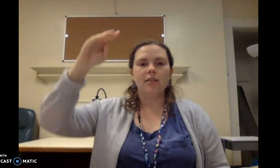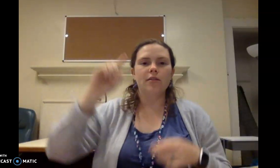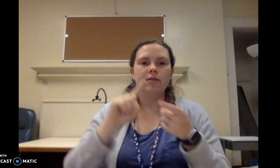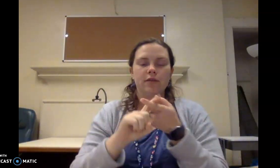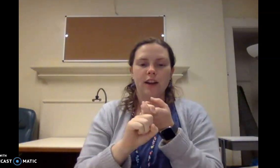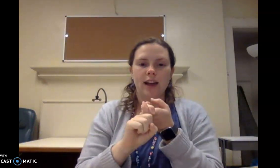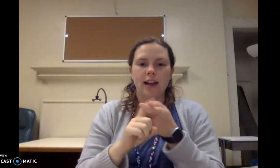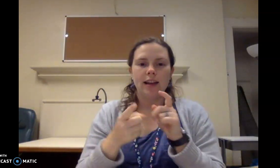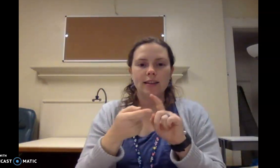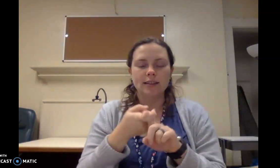Hello, friends.